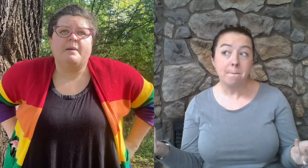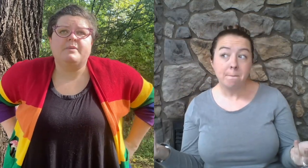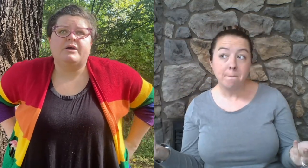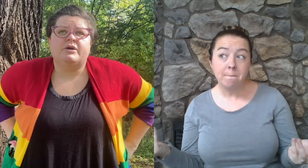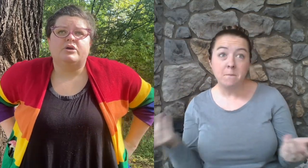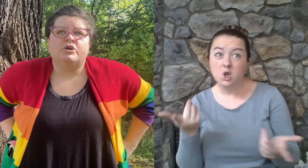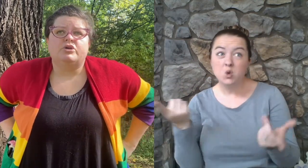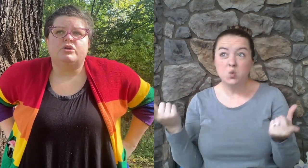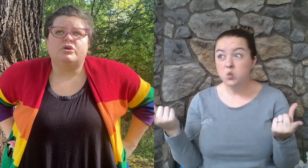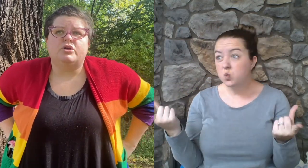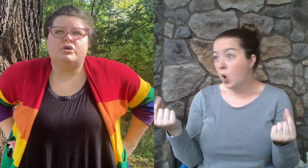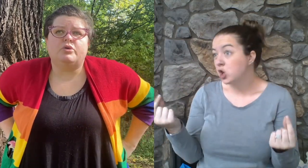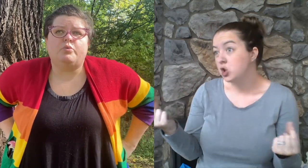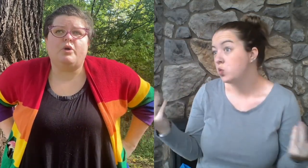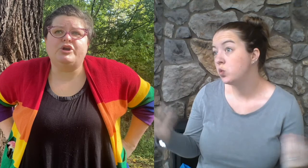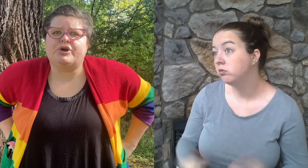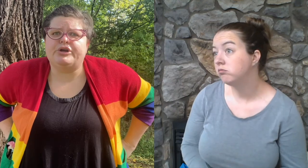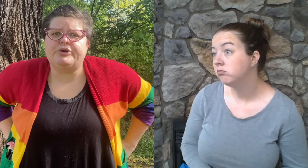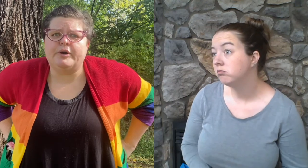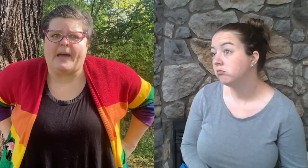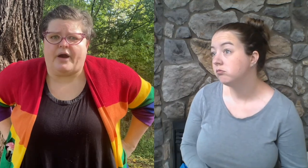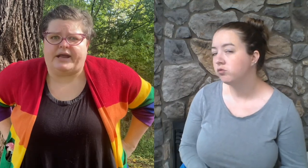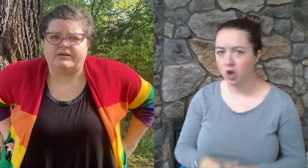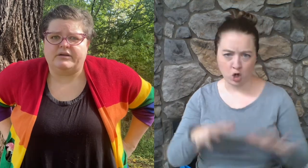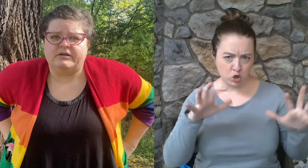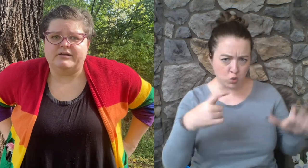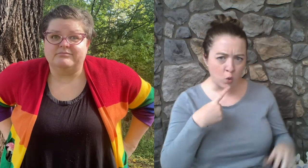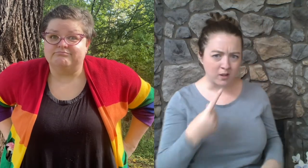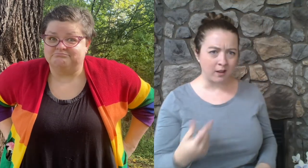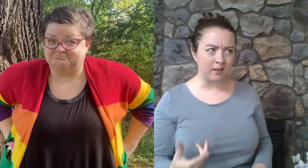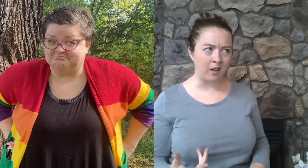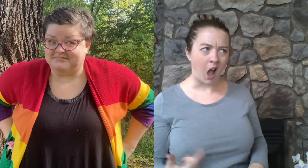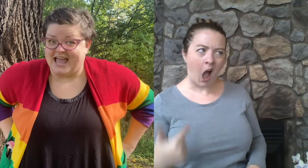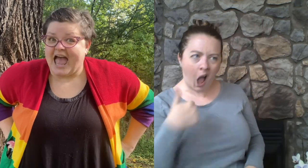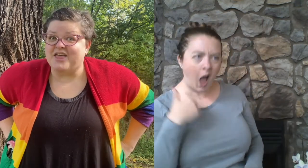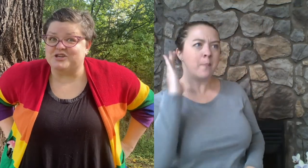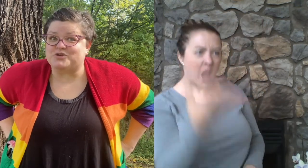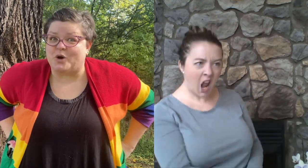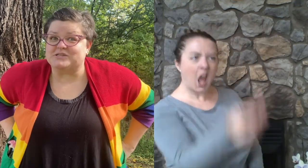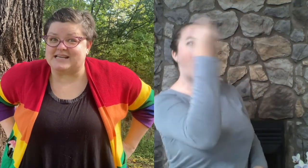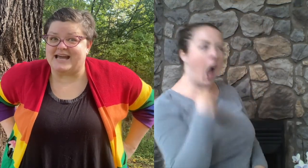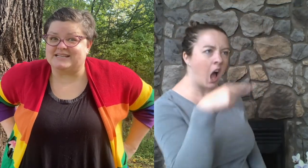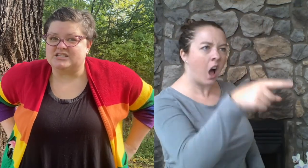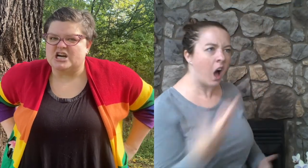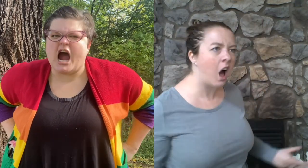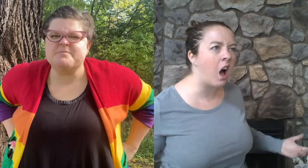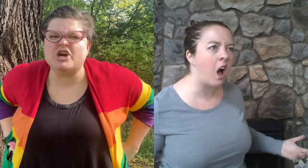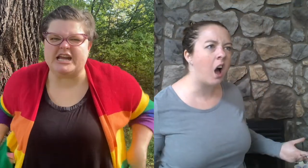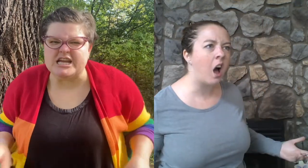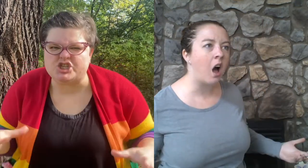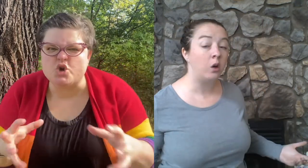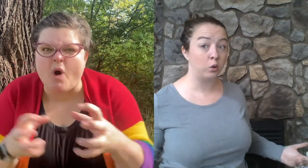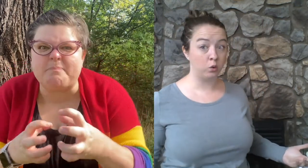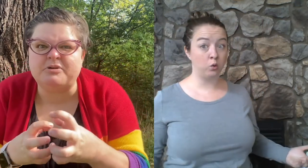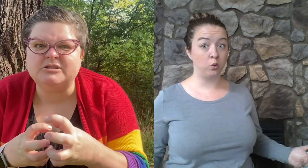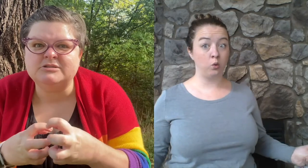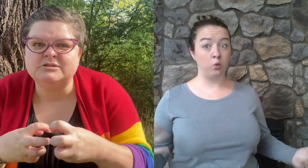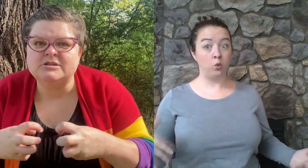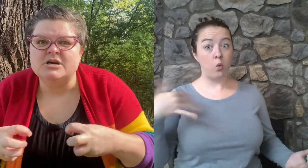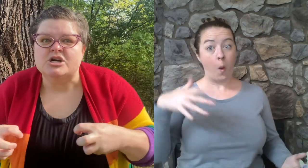well, what are you going to do about it? And the troll said, I'm going to eat you